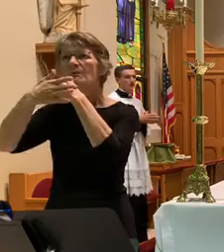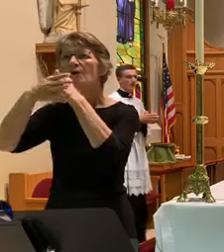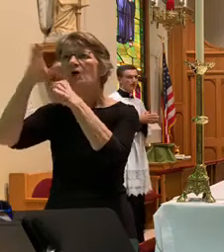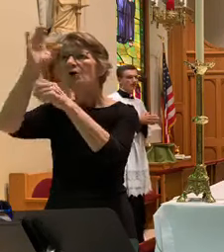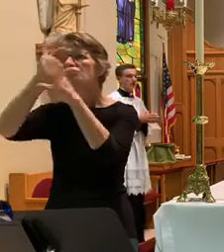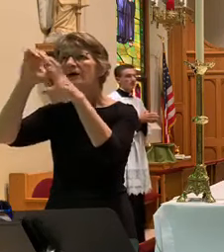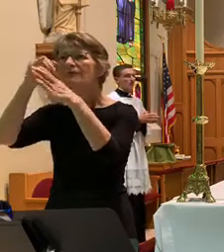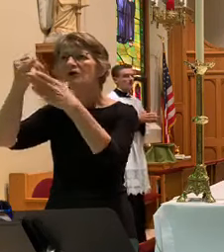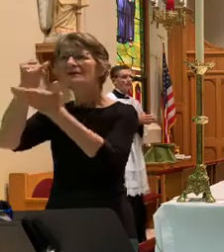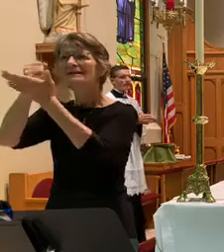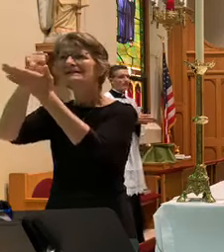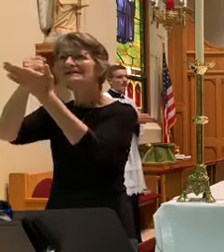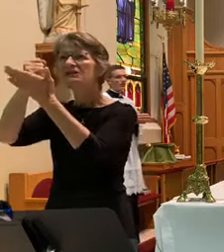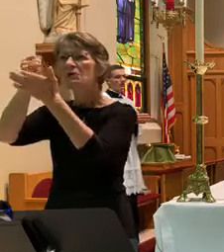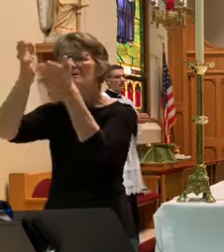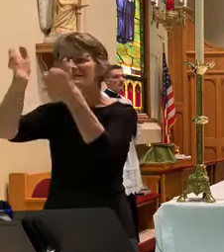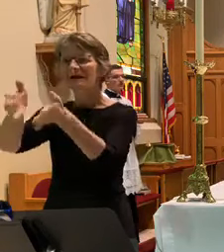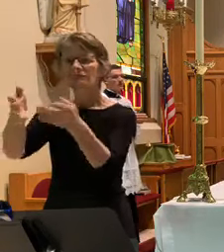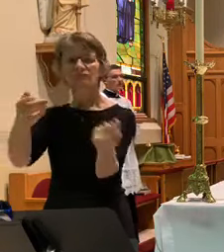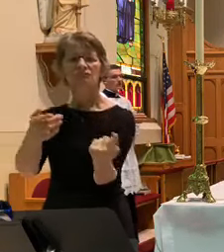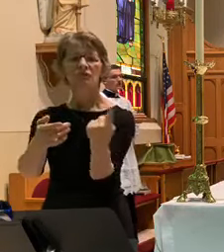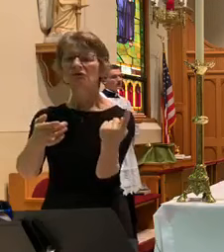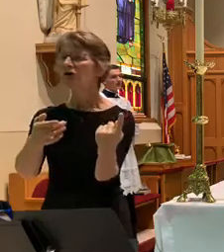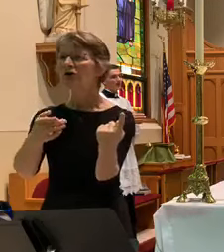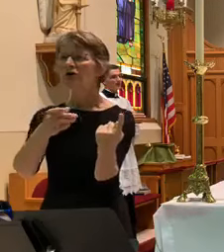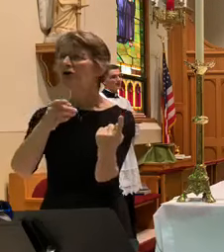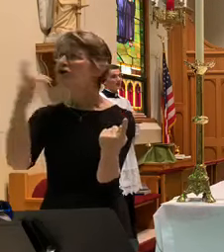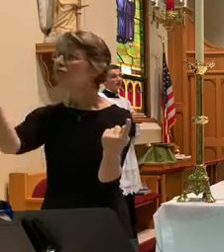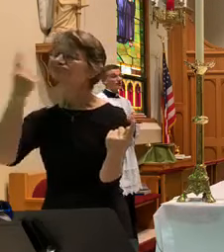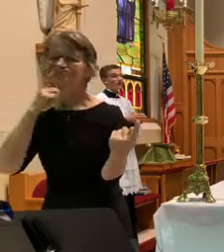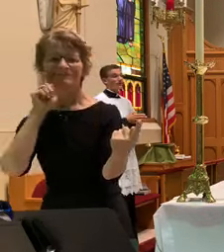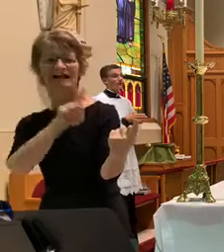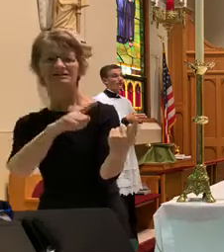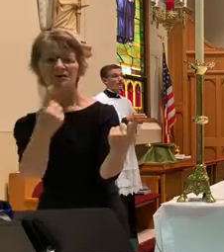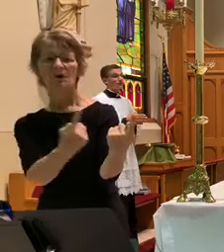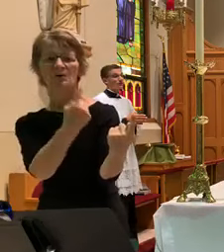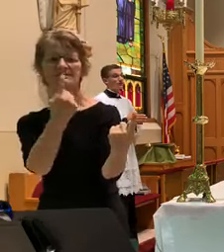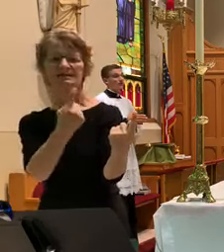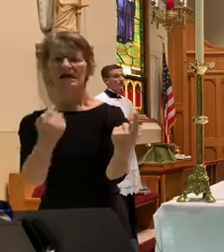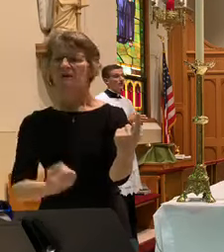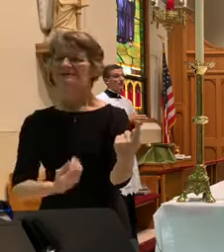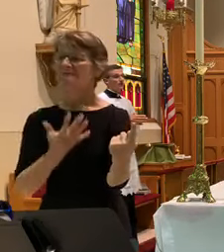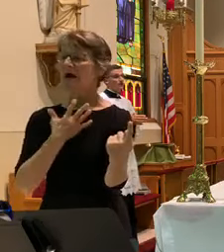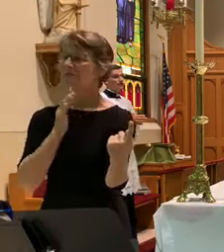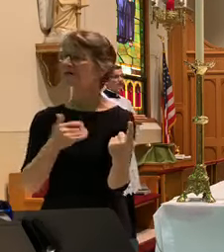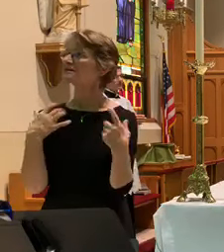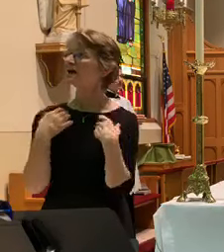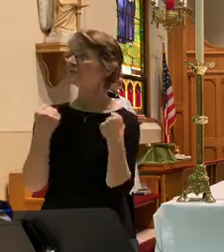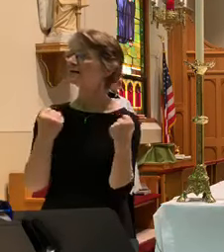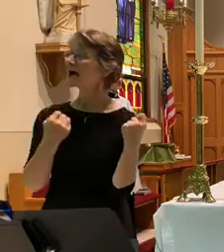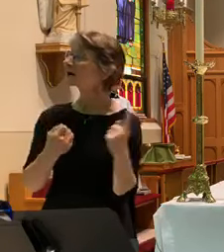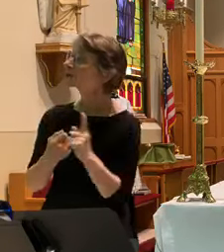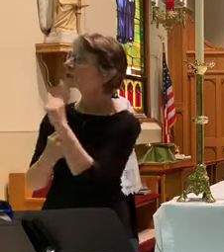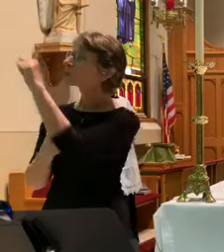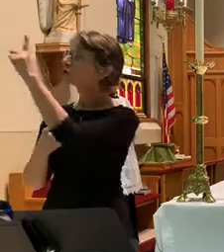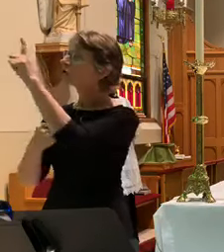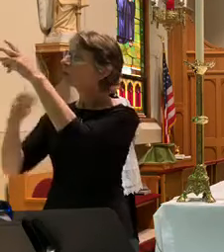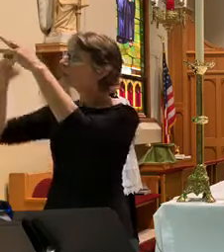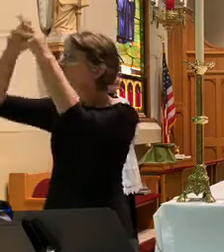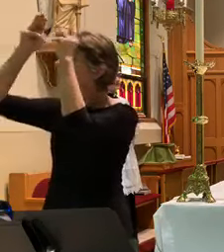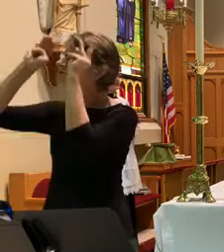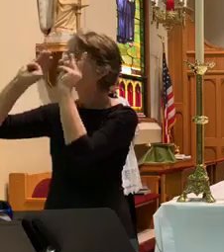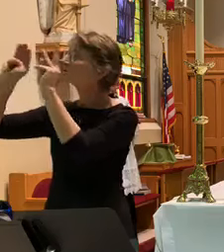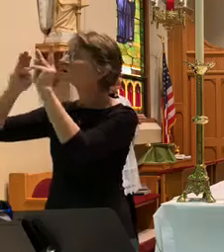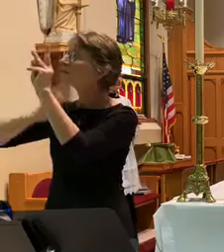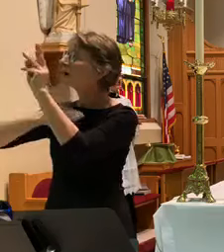sought your intercession was left unaided. Inspired by this confidence, I fly unto you, O Virgin